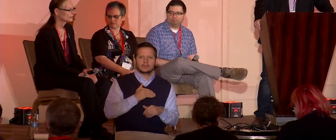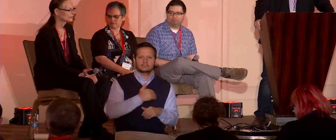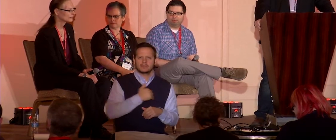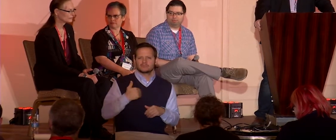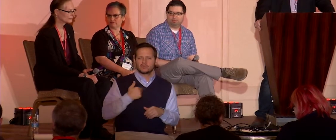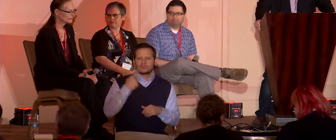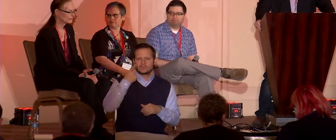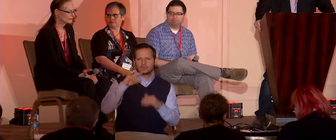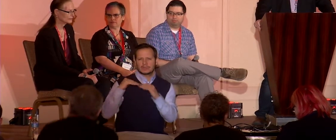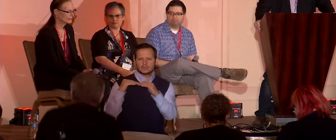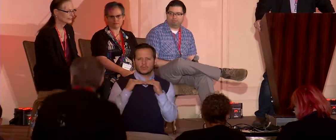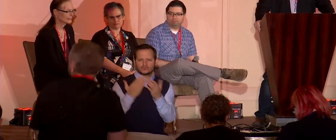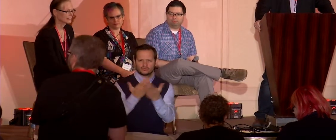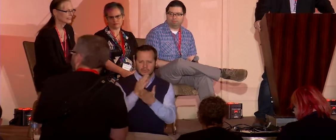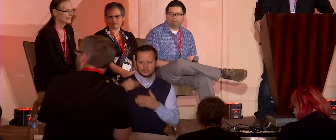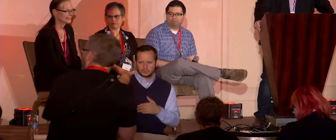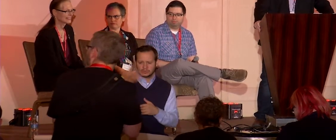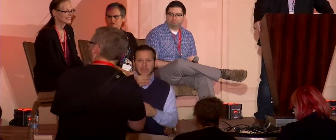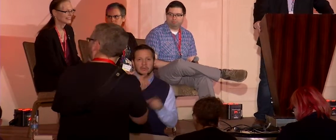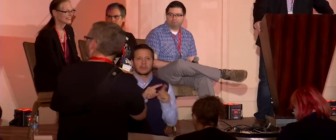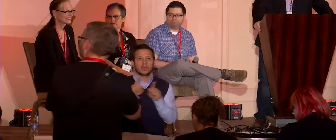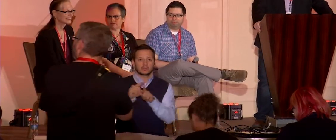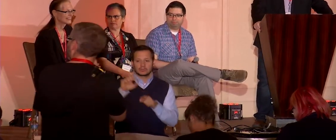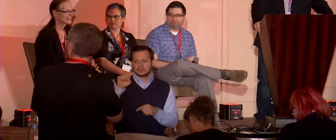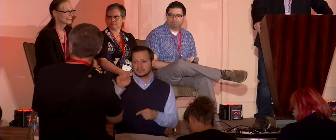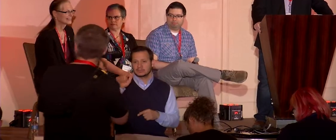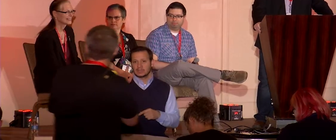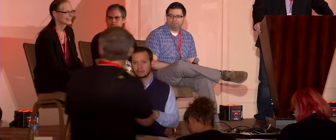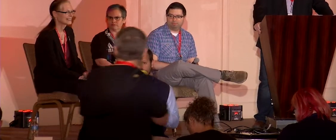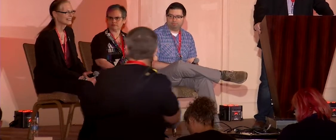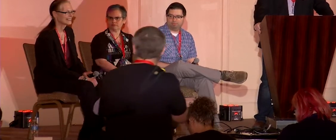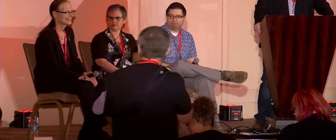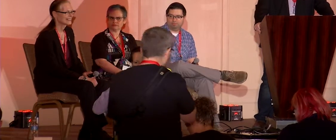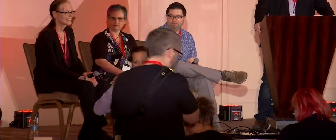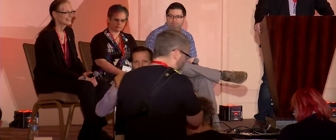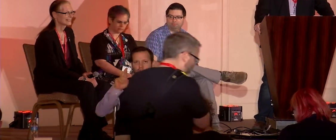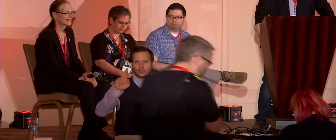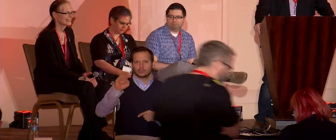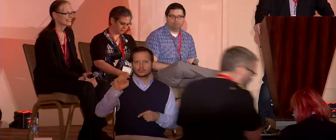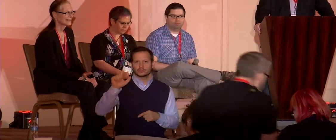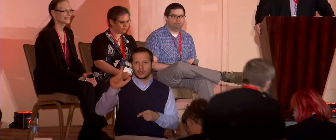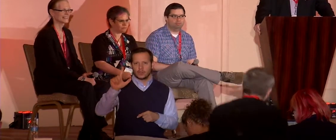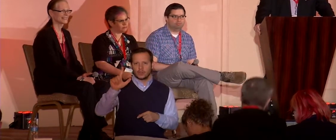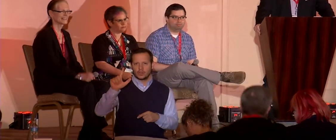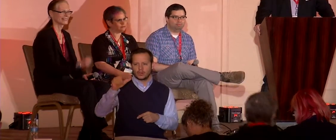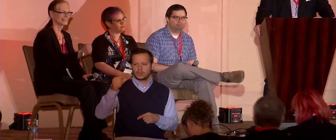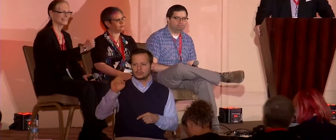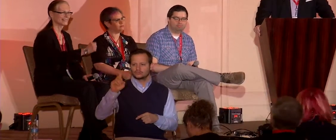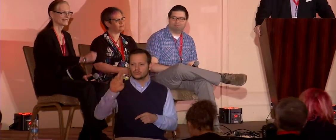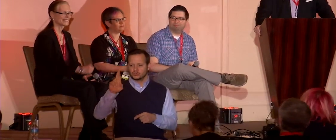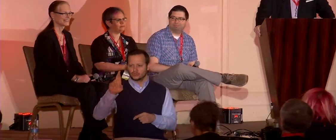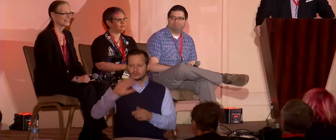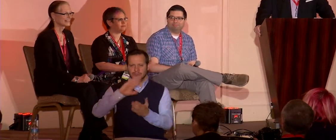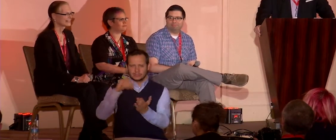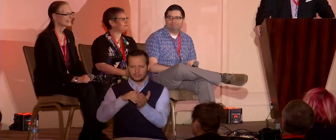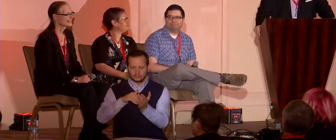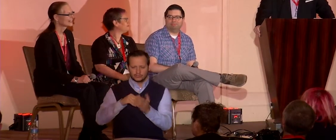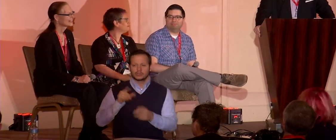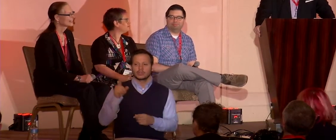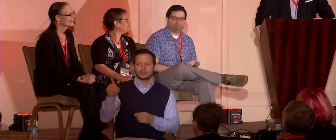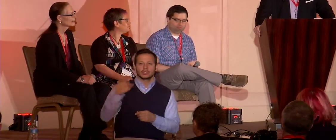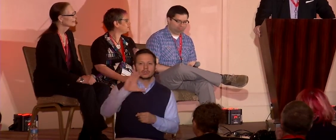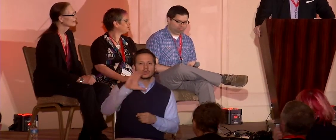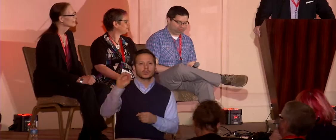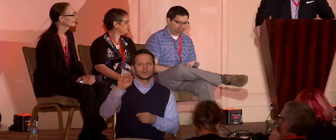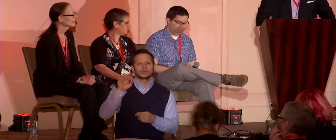She also founded Seattle's Ingersoll Gender Center. Marsha is the co-chair, or